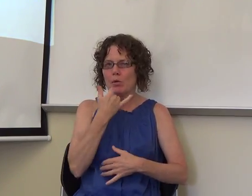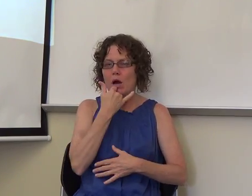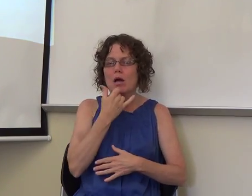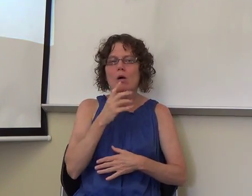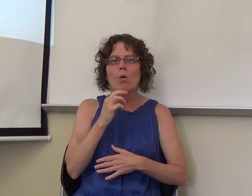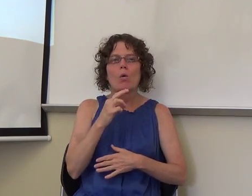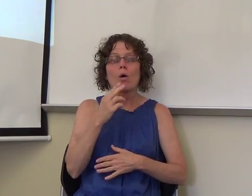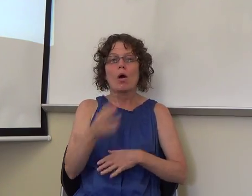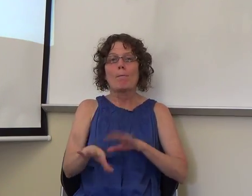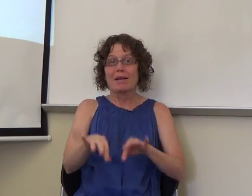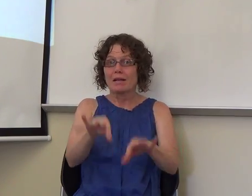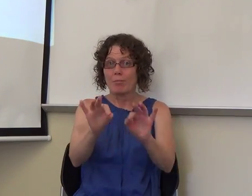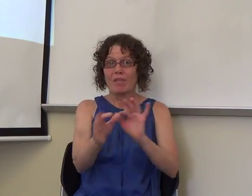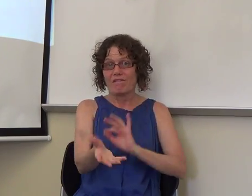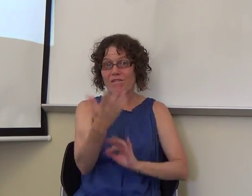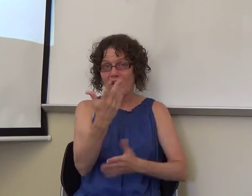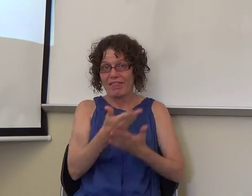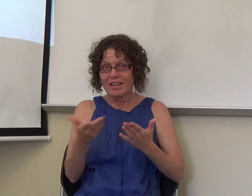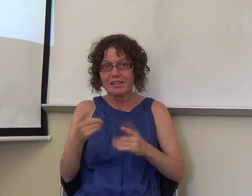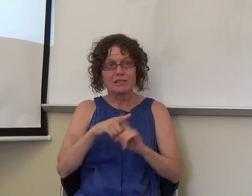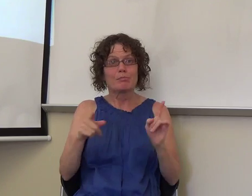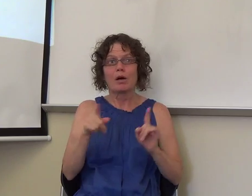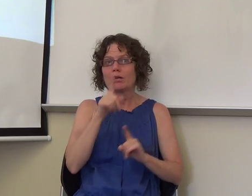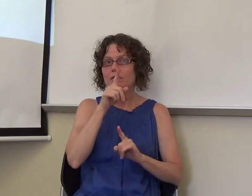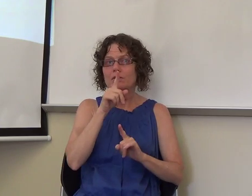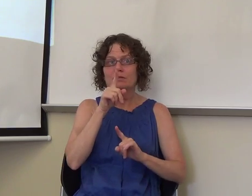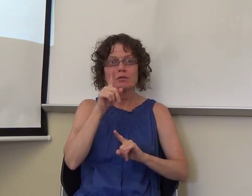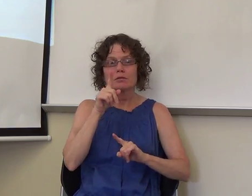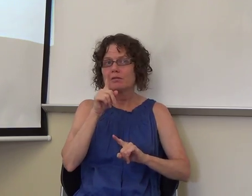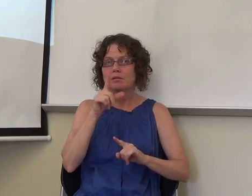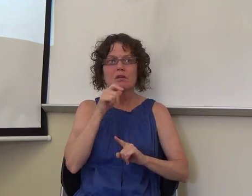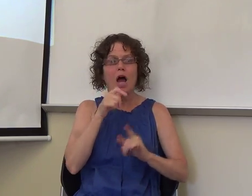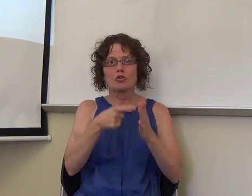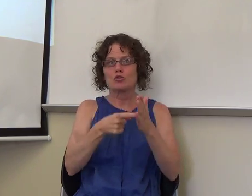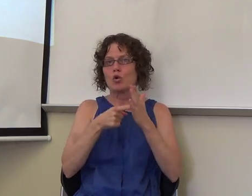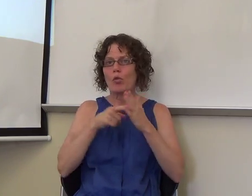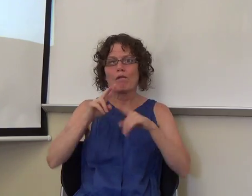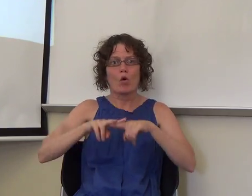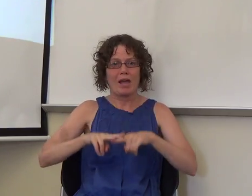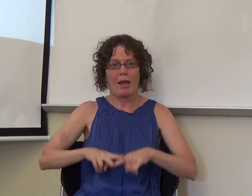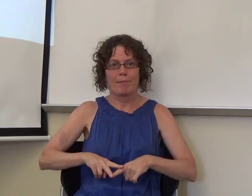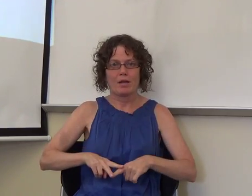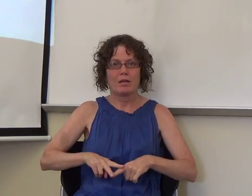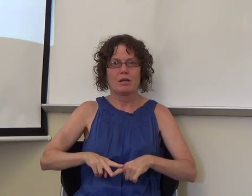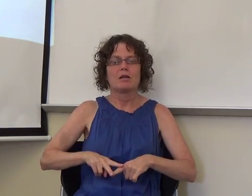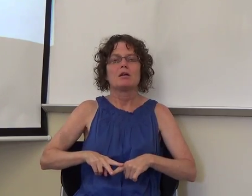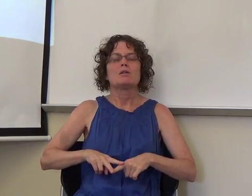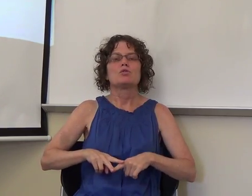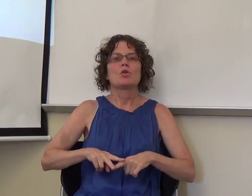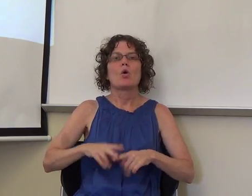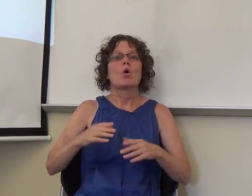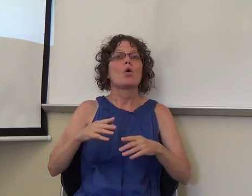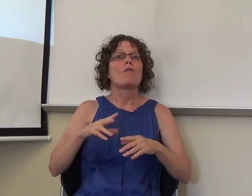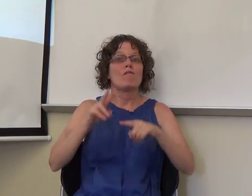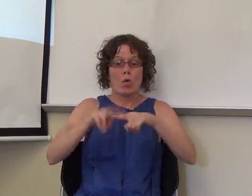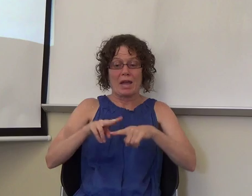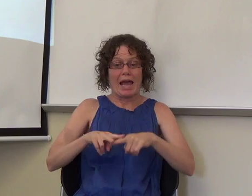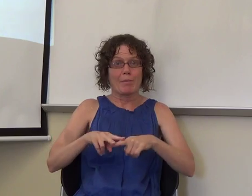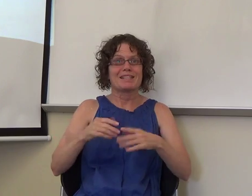5 things and they didn't show me that they could do the vocabulary. So that's the next thing we need to talk about. A lot